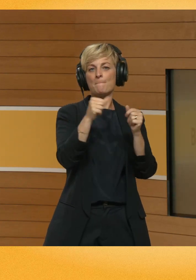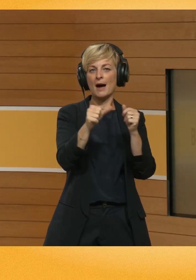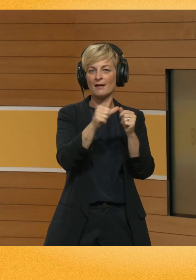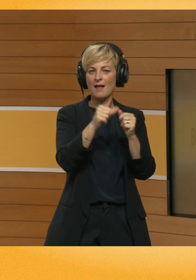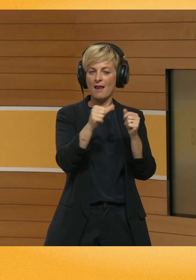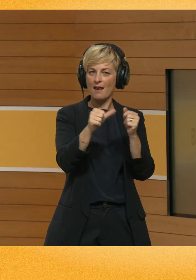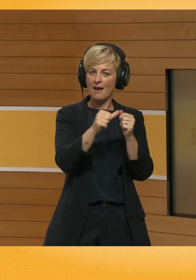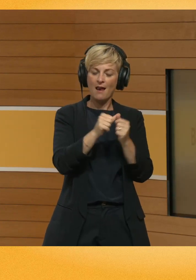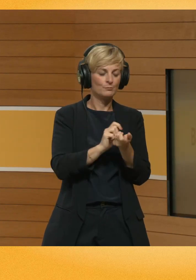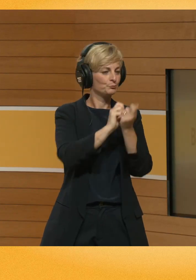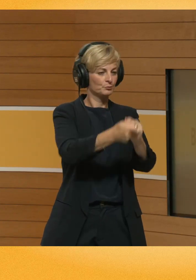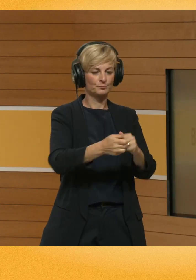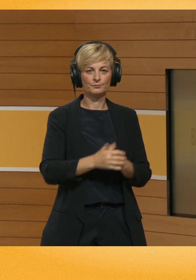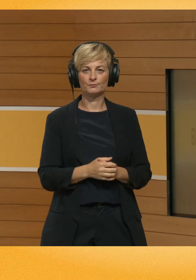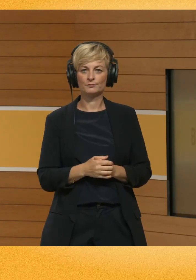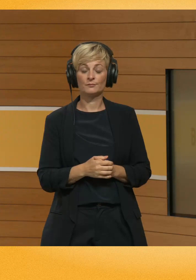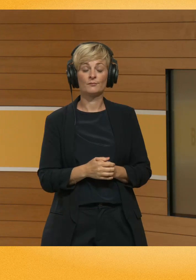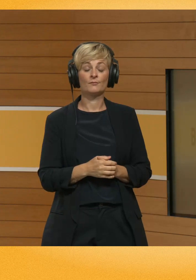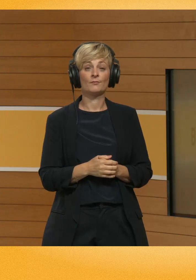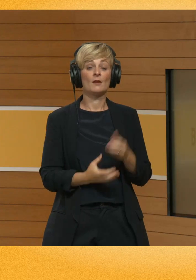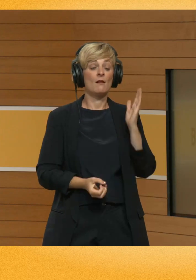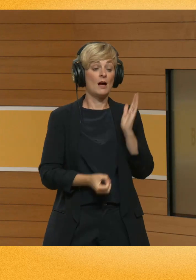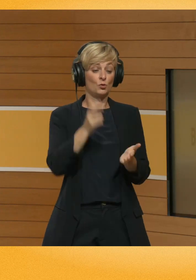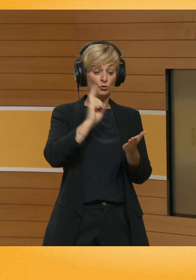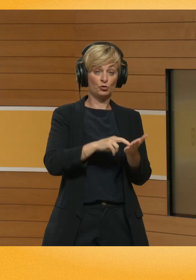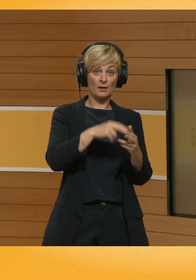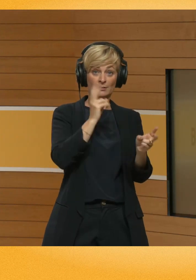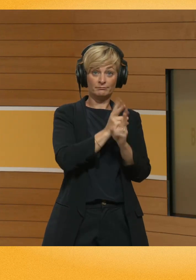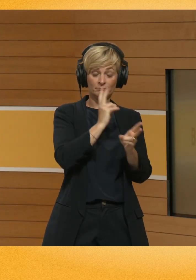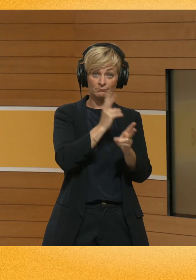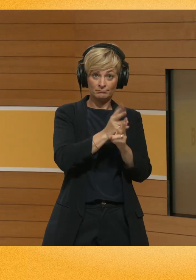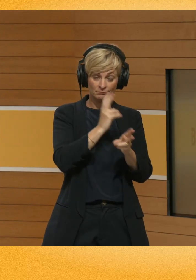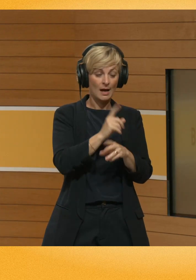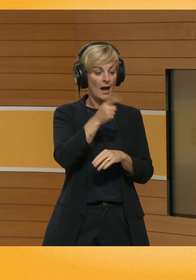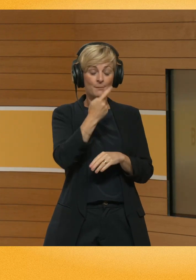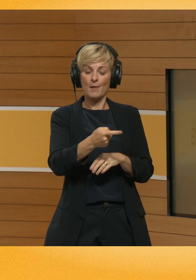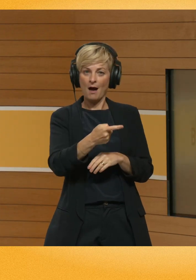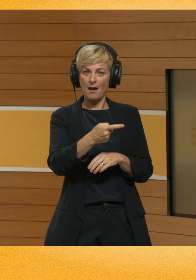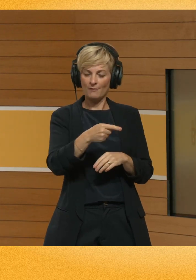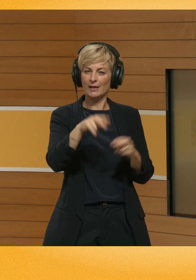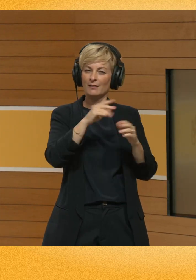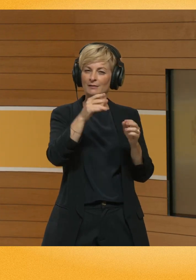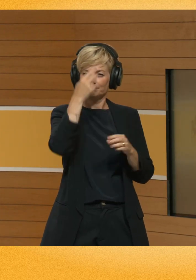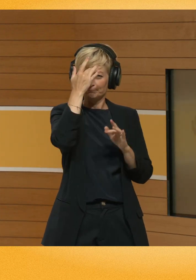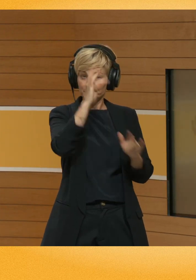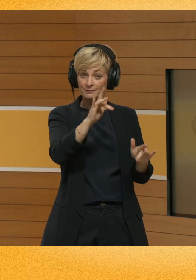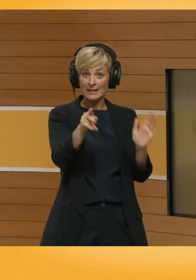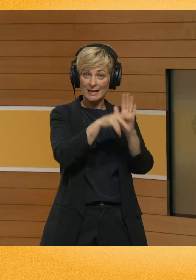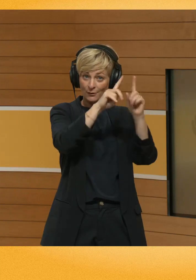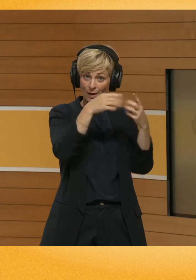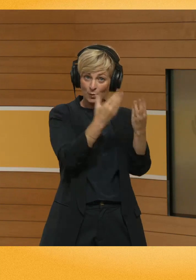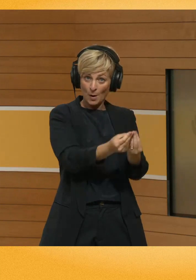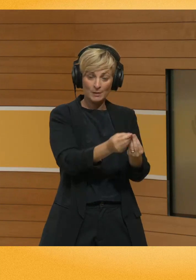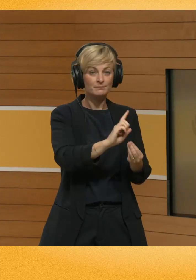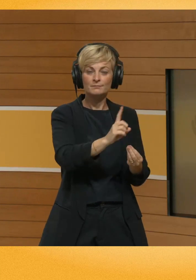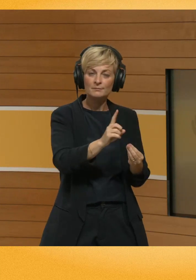hospital obtained Magnet designation, the idea is after 4 years to obtain the redesignation. So it's really fostering